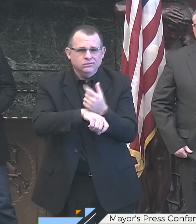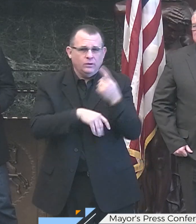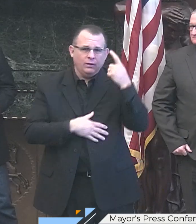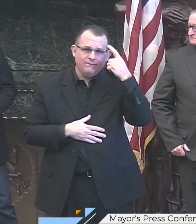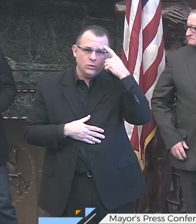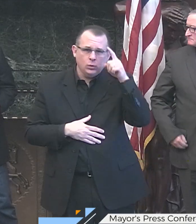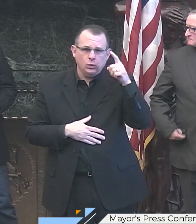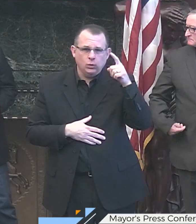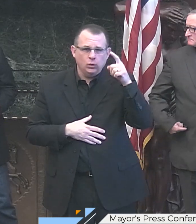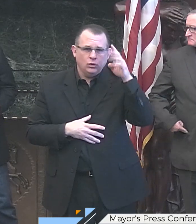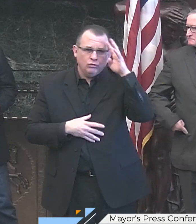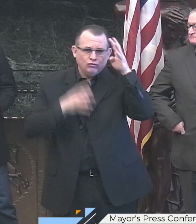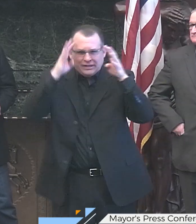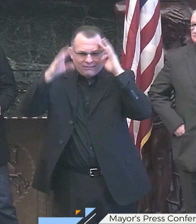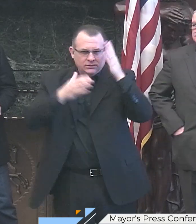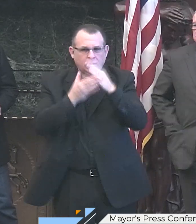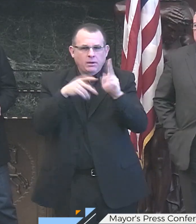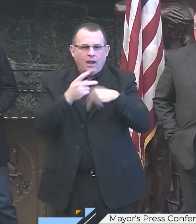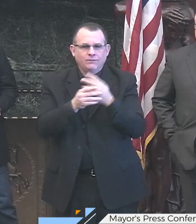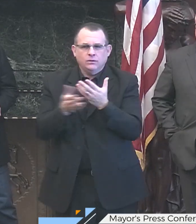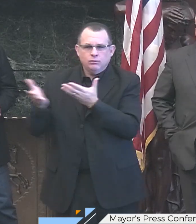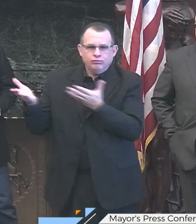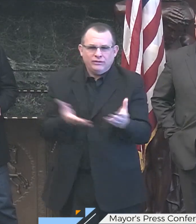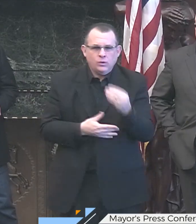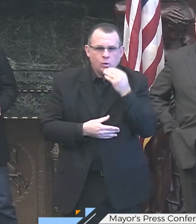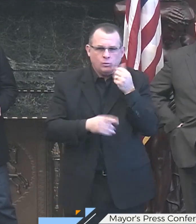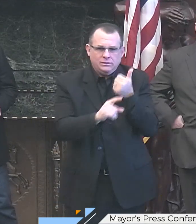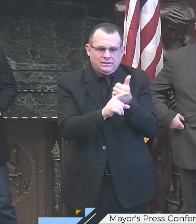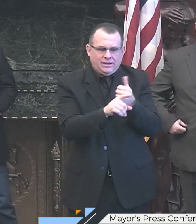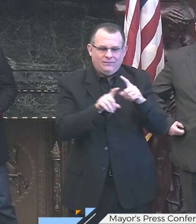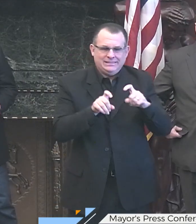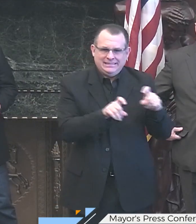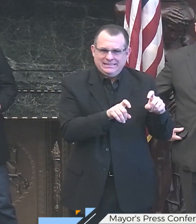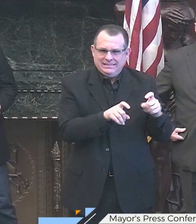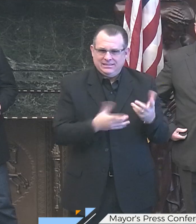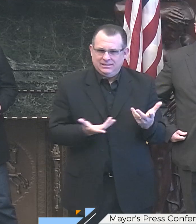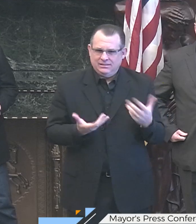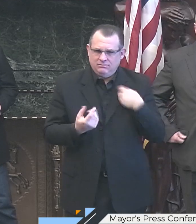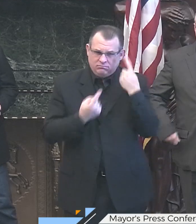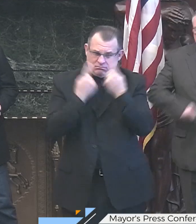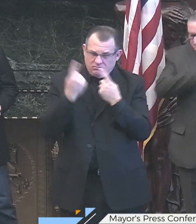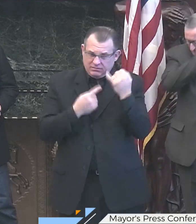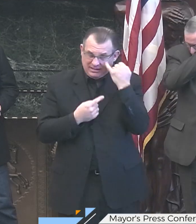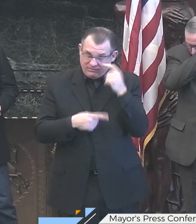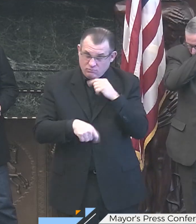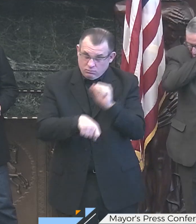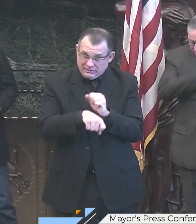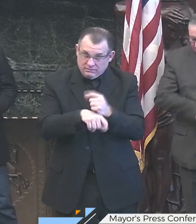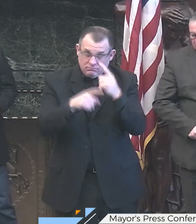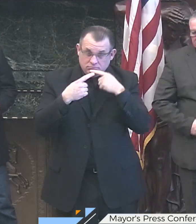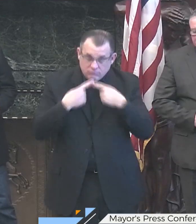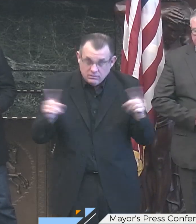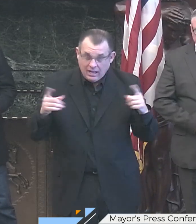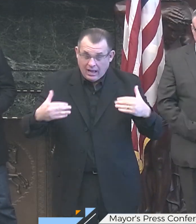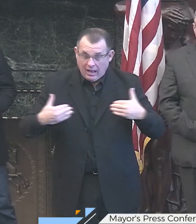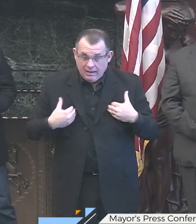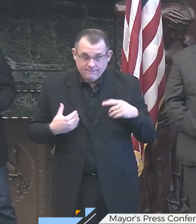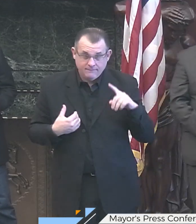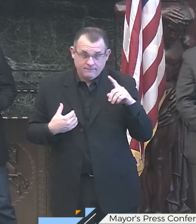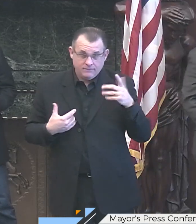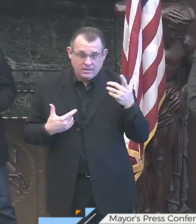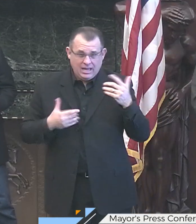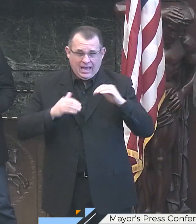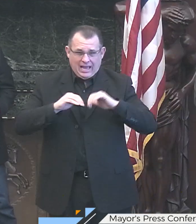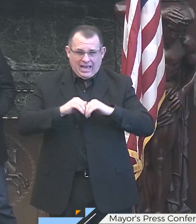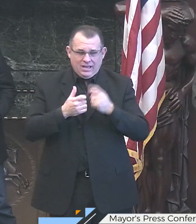tests. And I just was curious to have you comment on how testing like that could fit into an overall strategy. I know it couldn't necessarily be